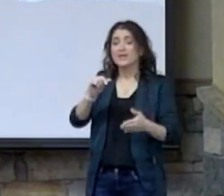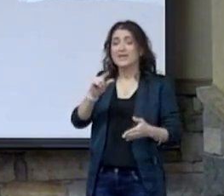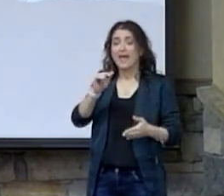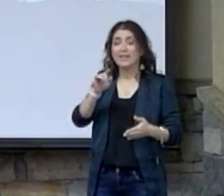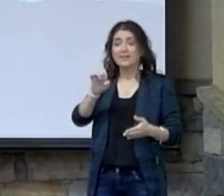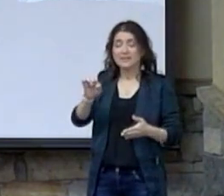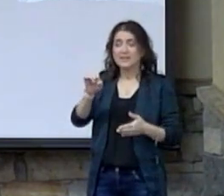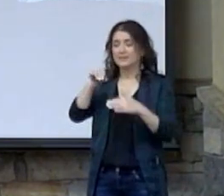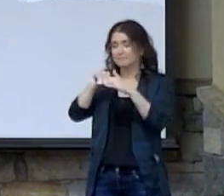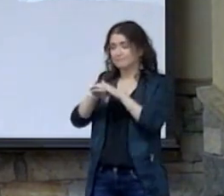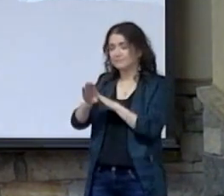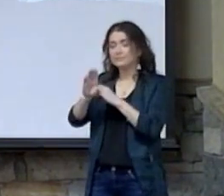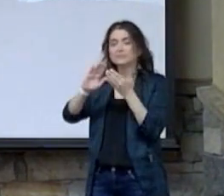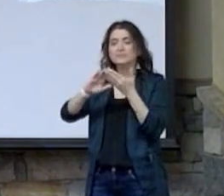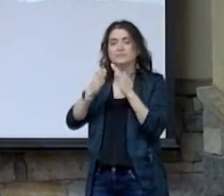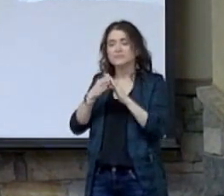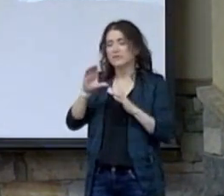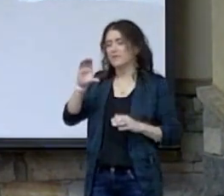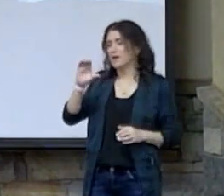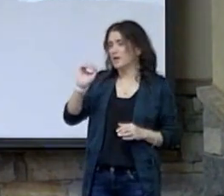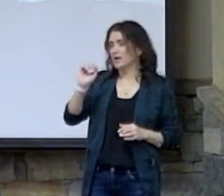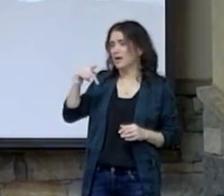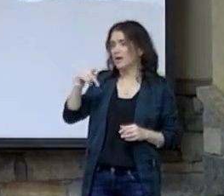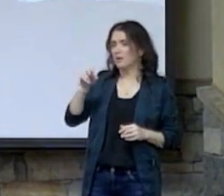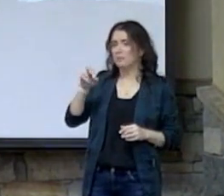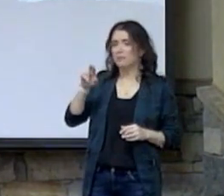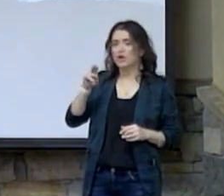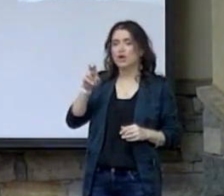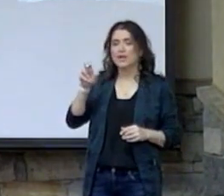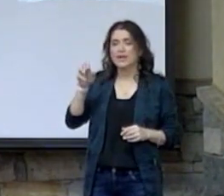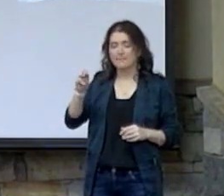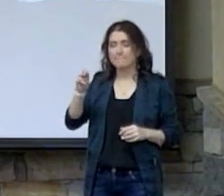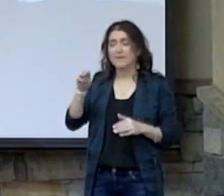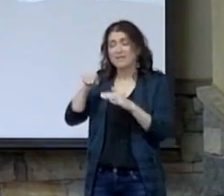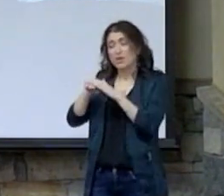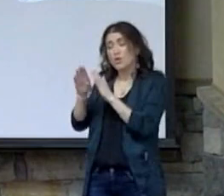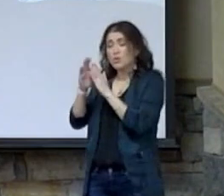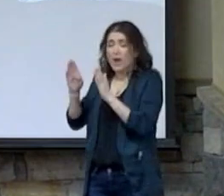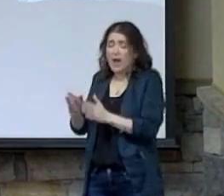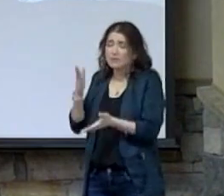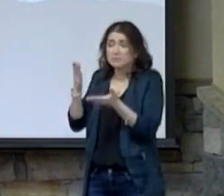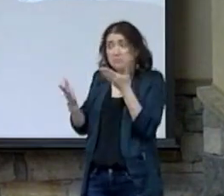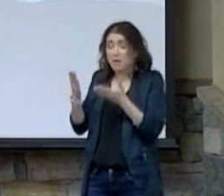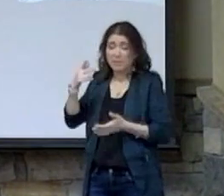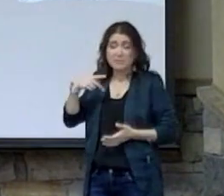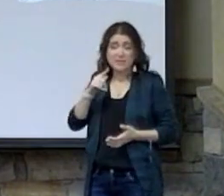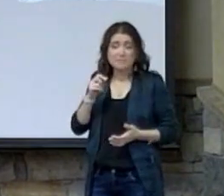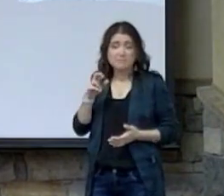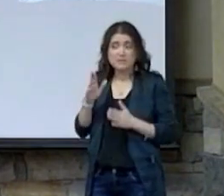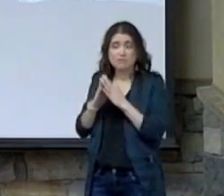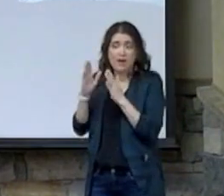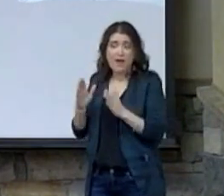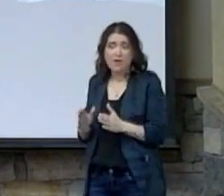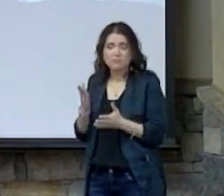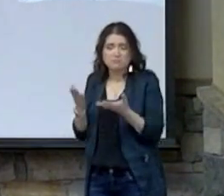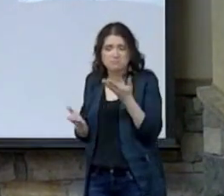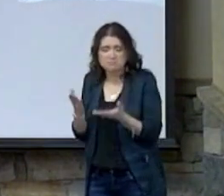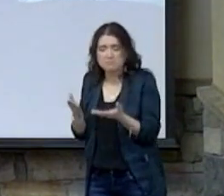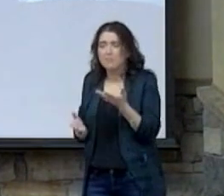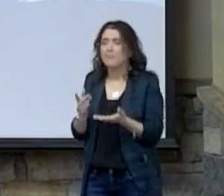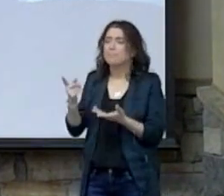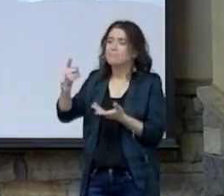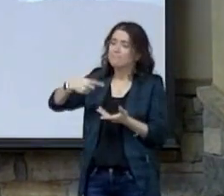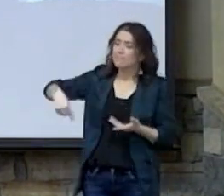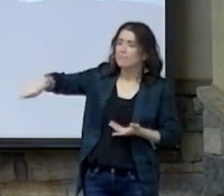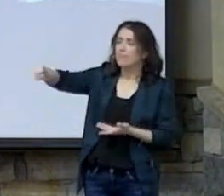enter the town of Capernaum. And they go to a house, more than likely even Peter's house. And they had been engaged in